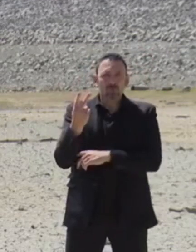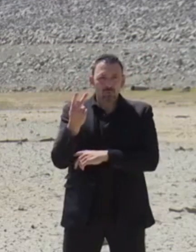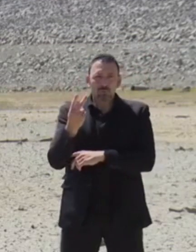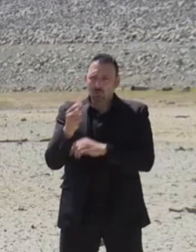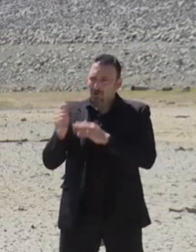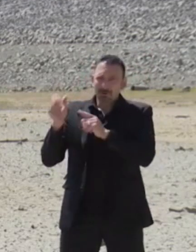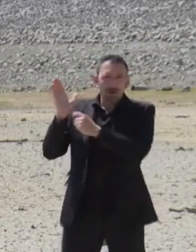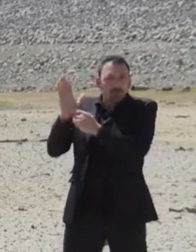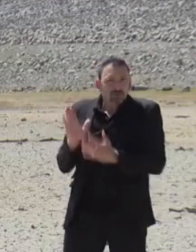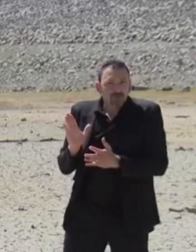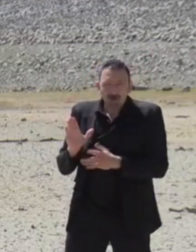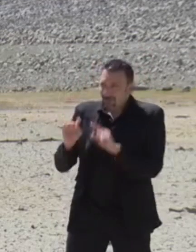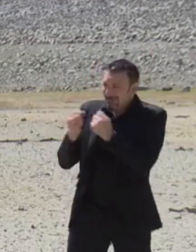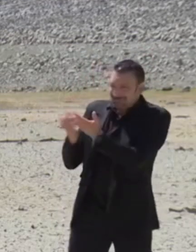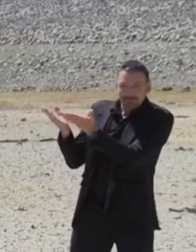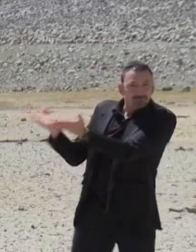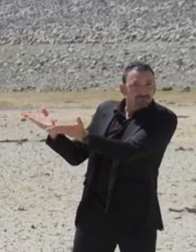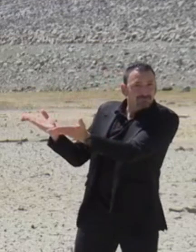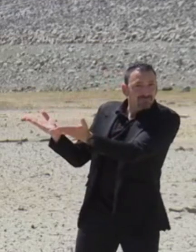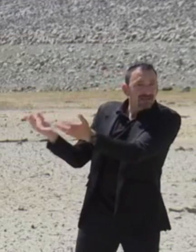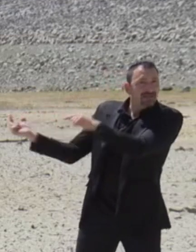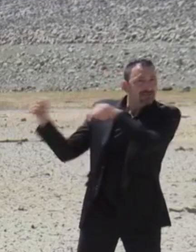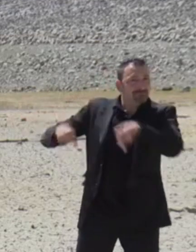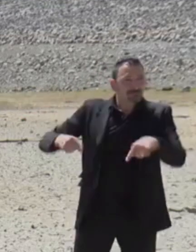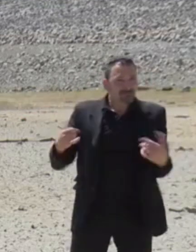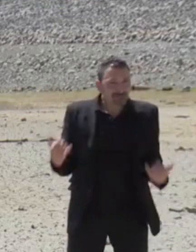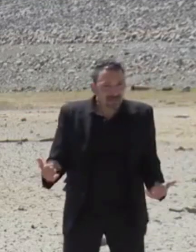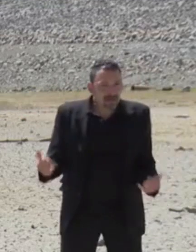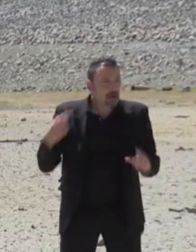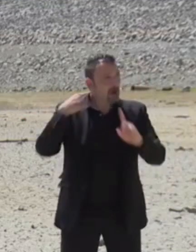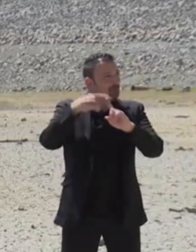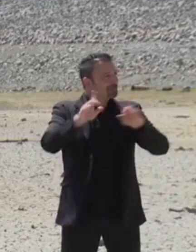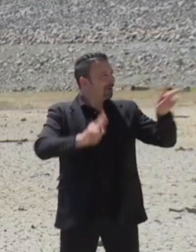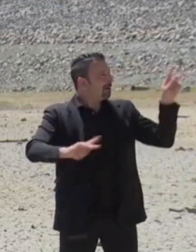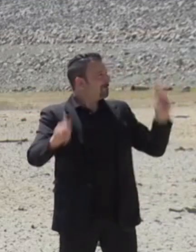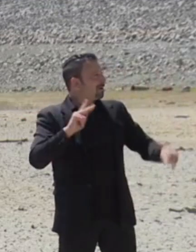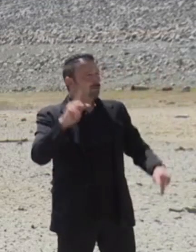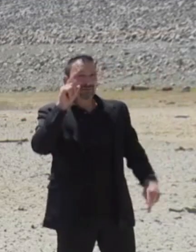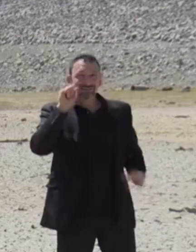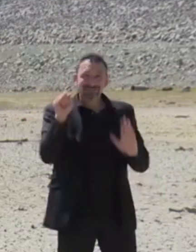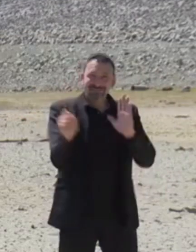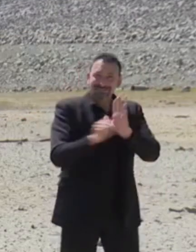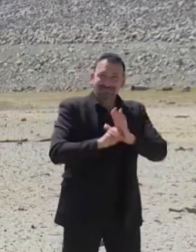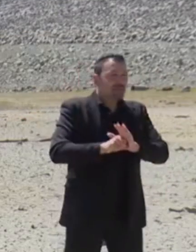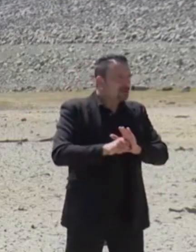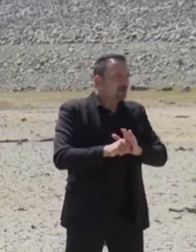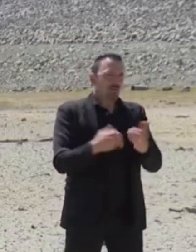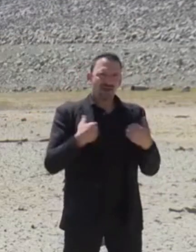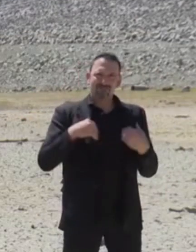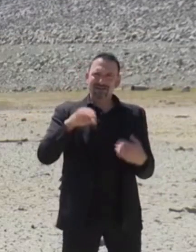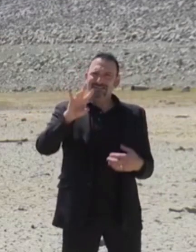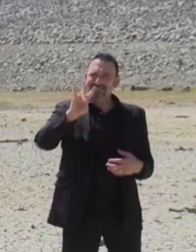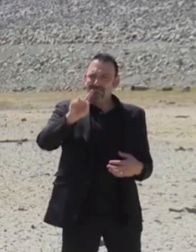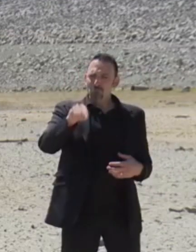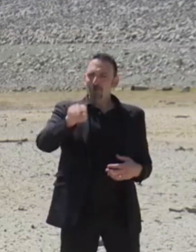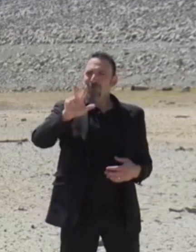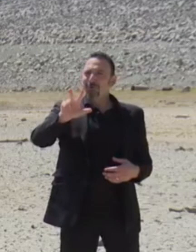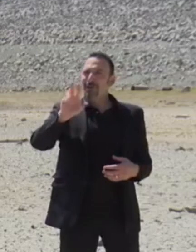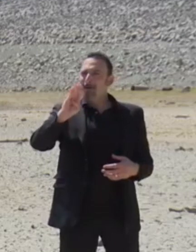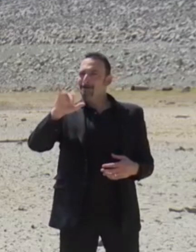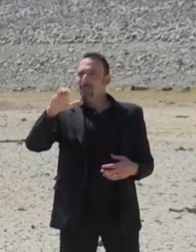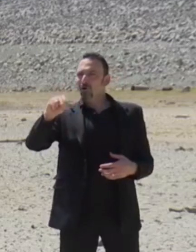leadership of the team that is here assembled, and the people of the state of California, a bond was passed a number of years ago. $7.3 billion has been